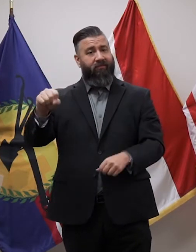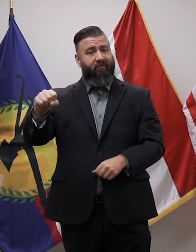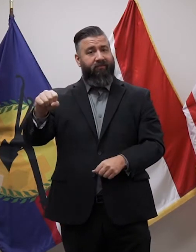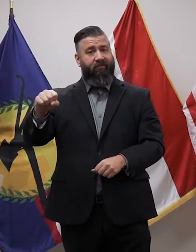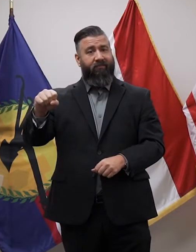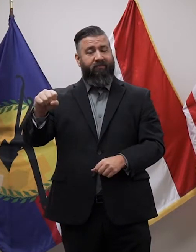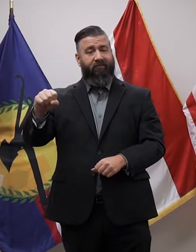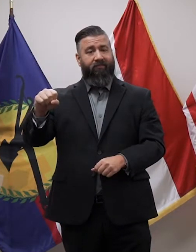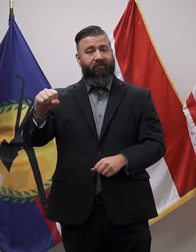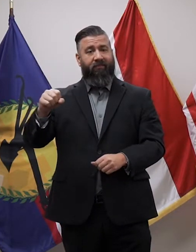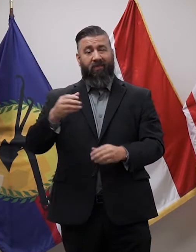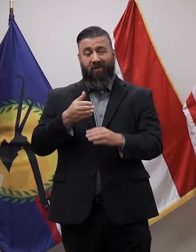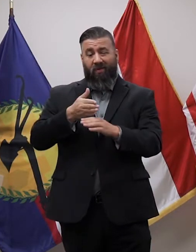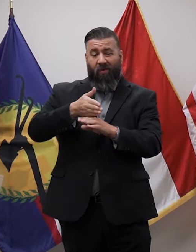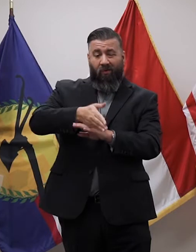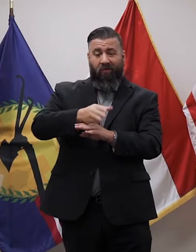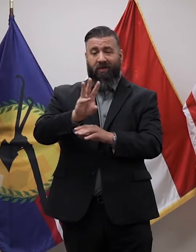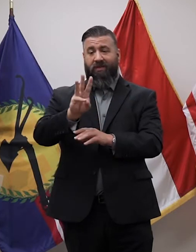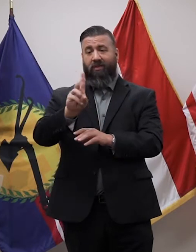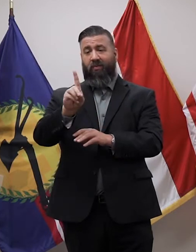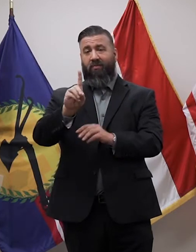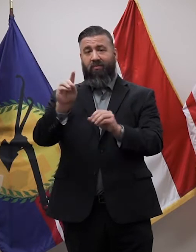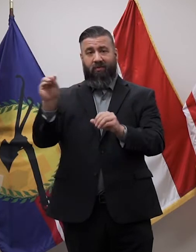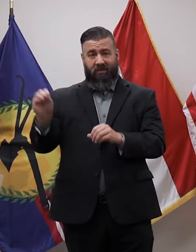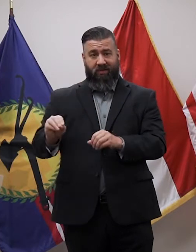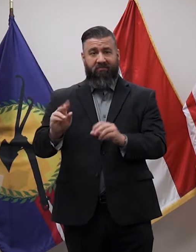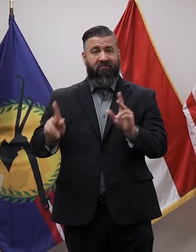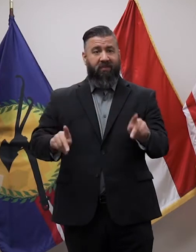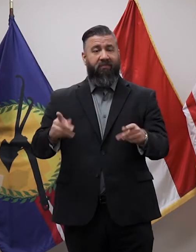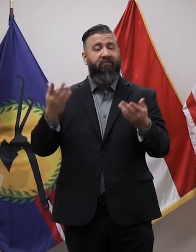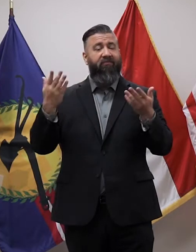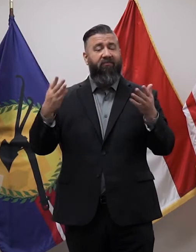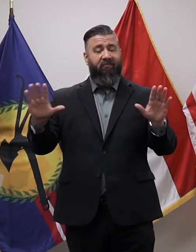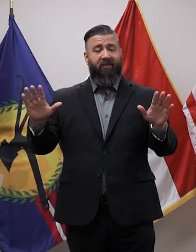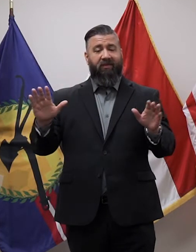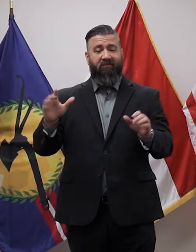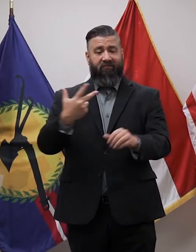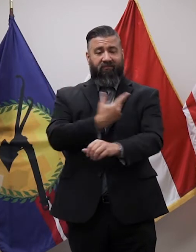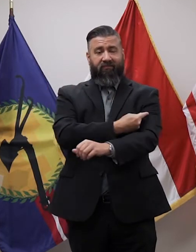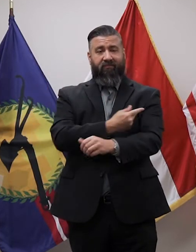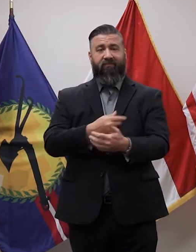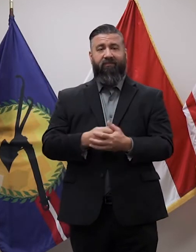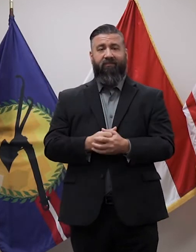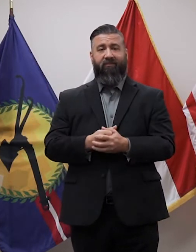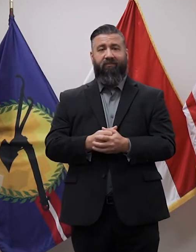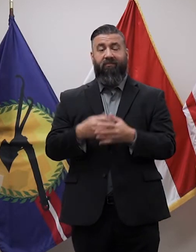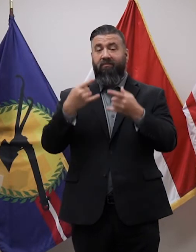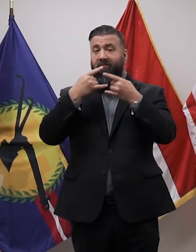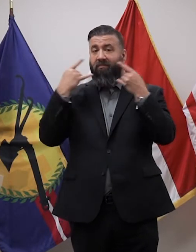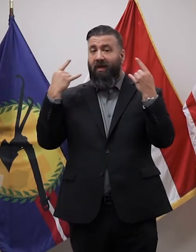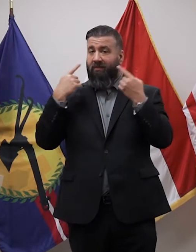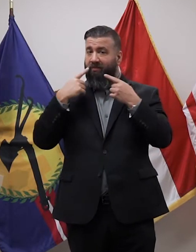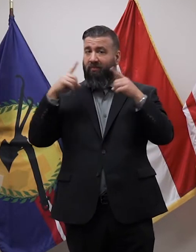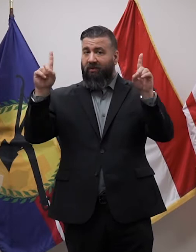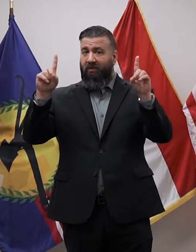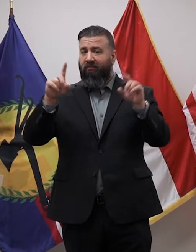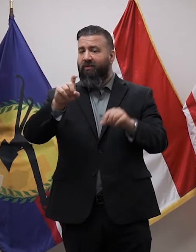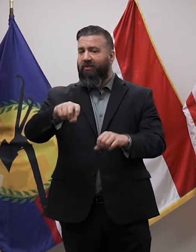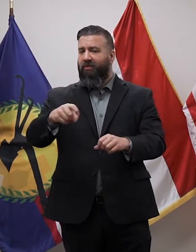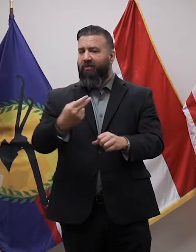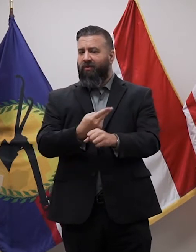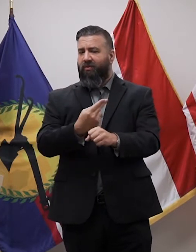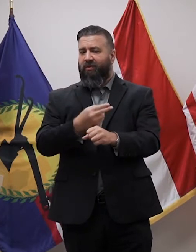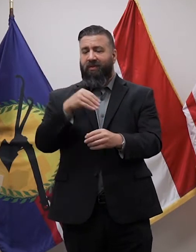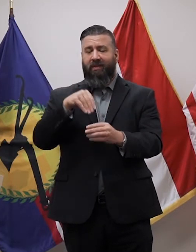over 61% of Americans are fully vaccinated. Masks do work, and you should wear one in indoor spaces,